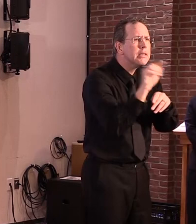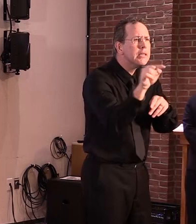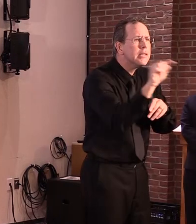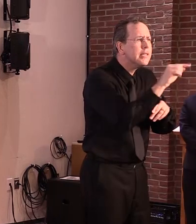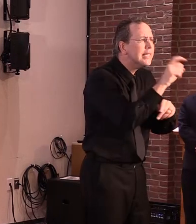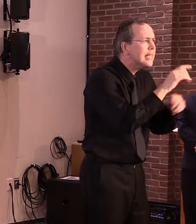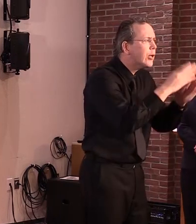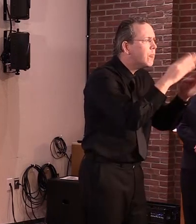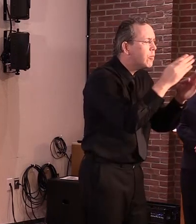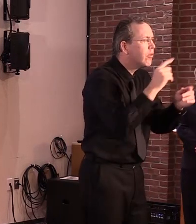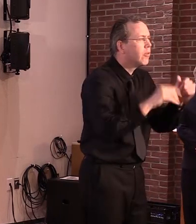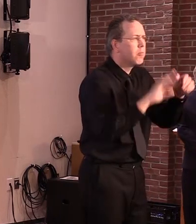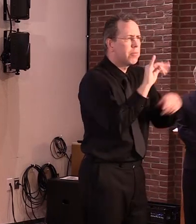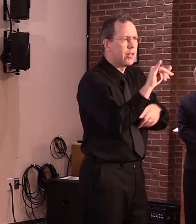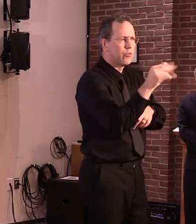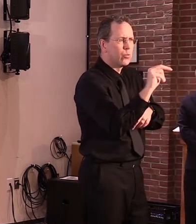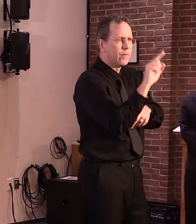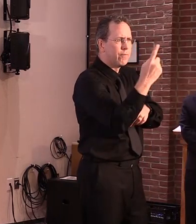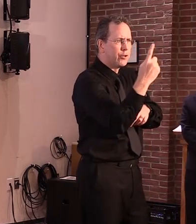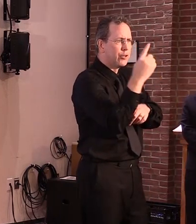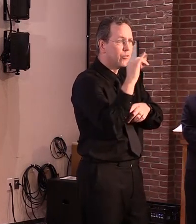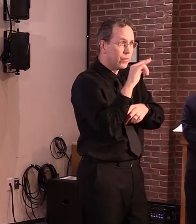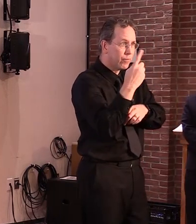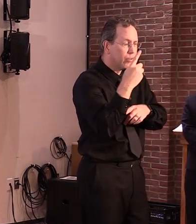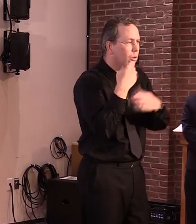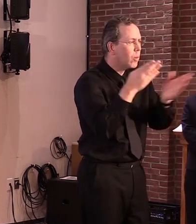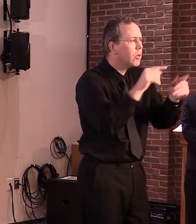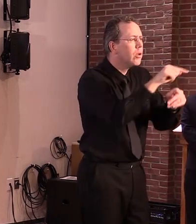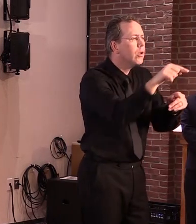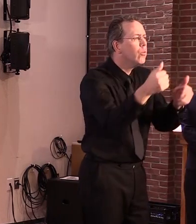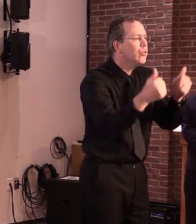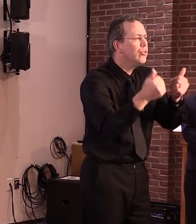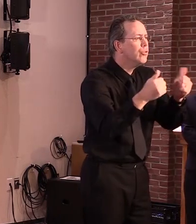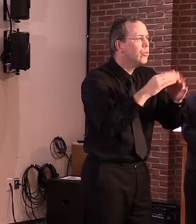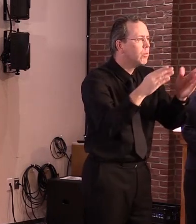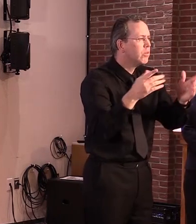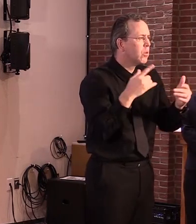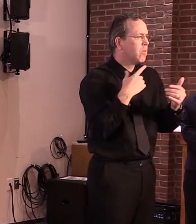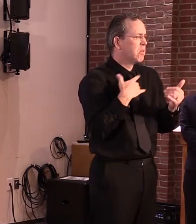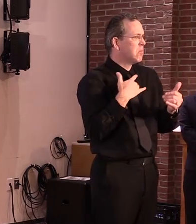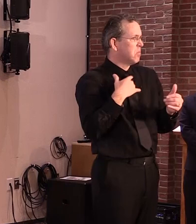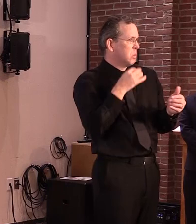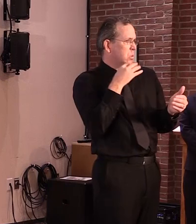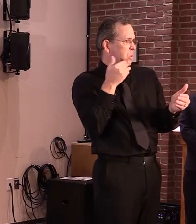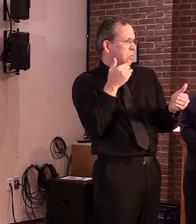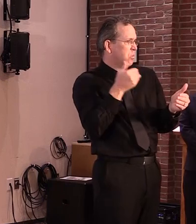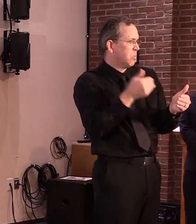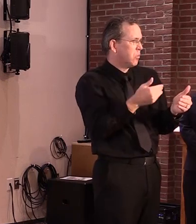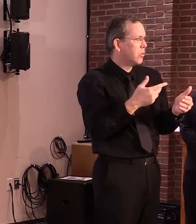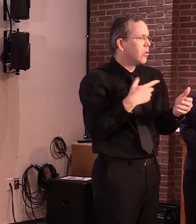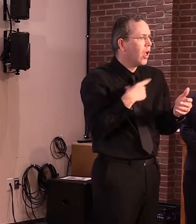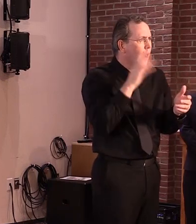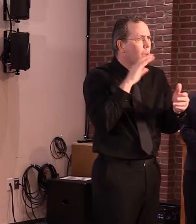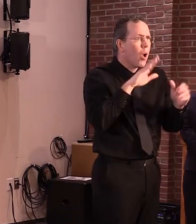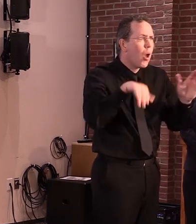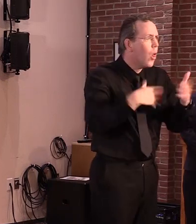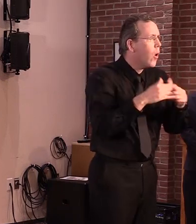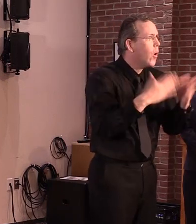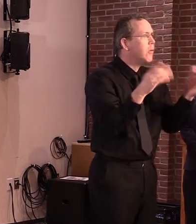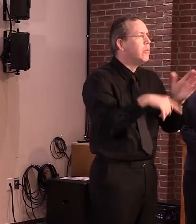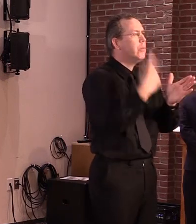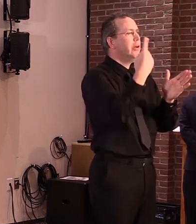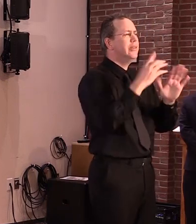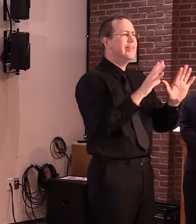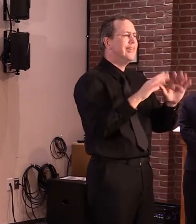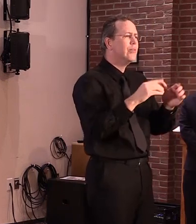thought it was time to do that for the churches as well. In terms of the guidance, I may refer to